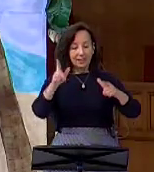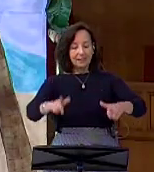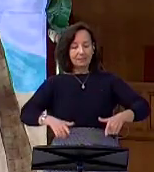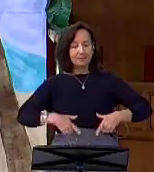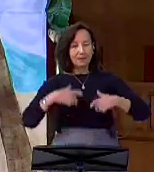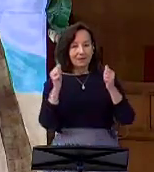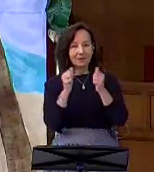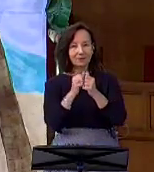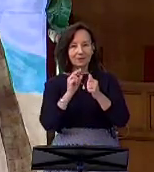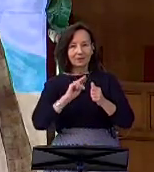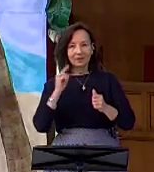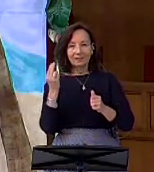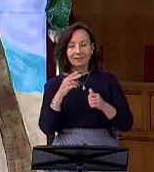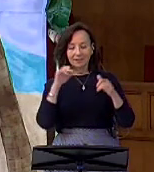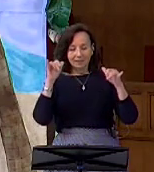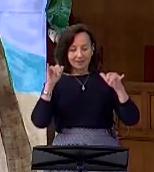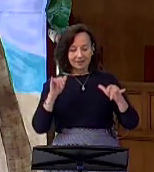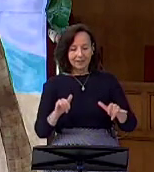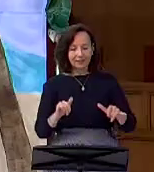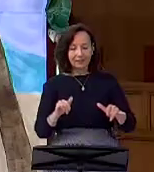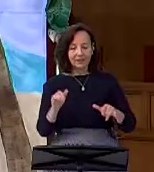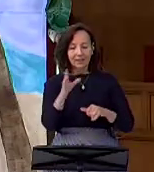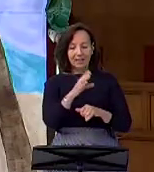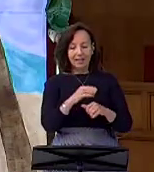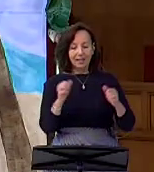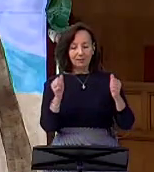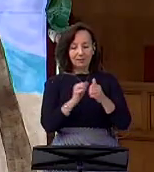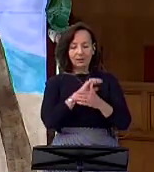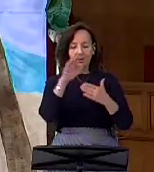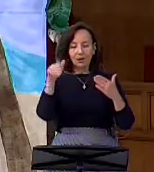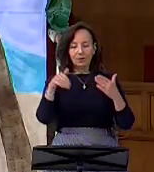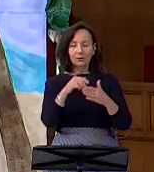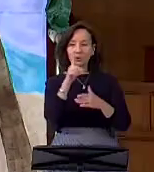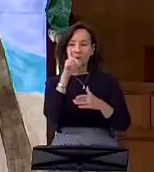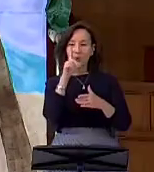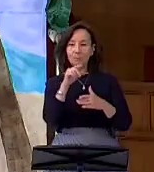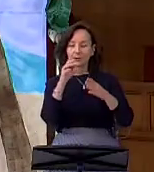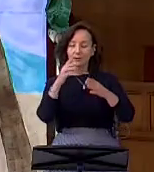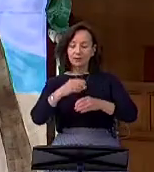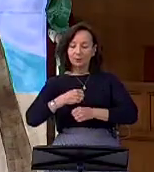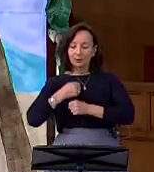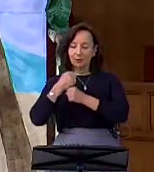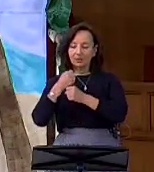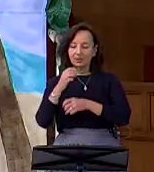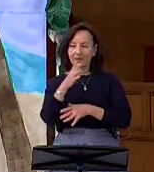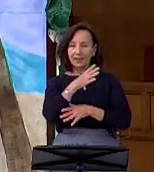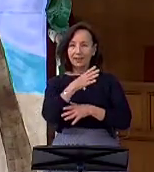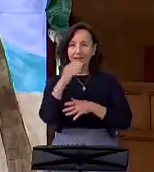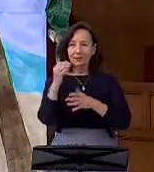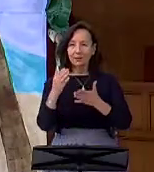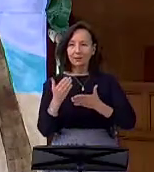He abides with us still, and with all who will